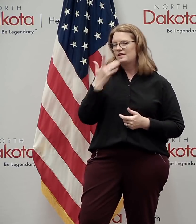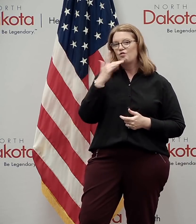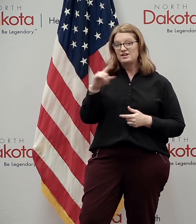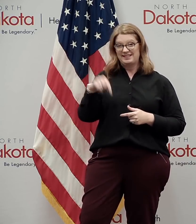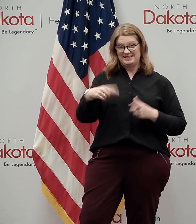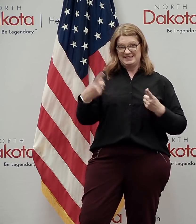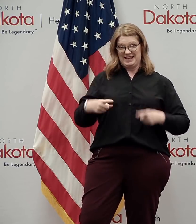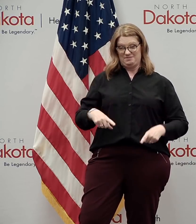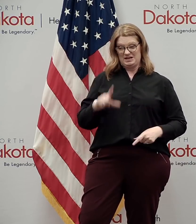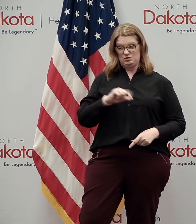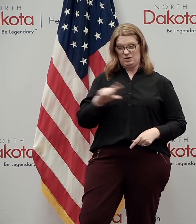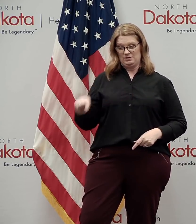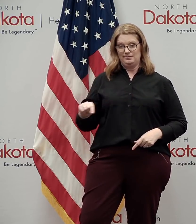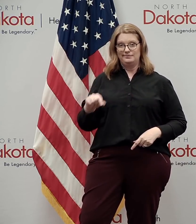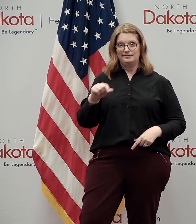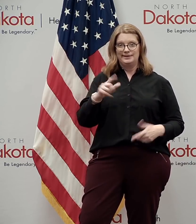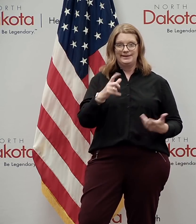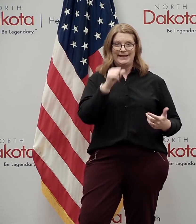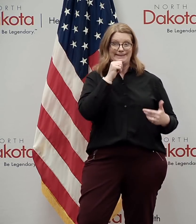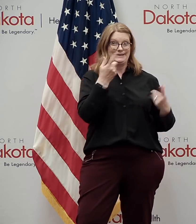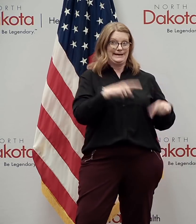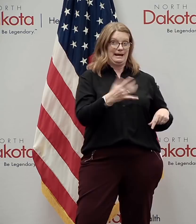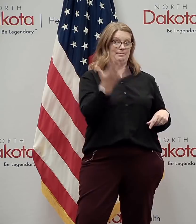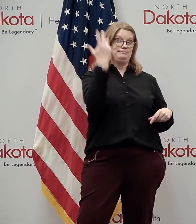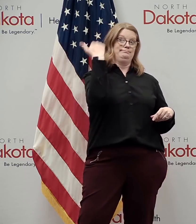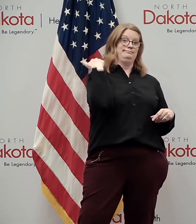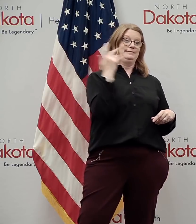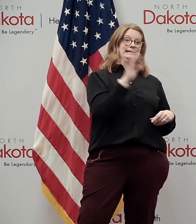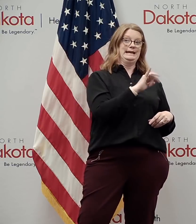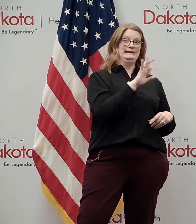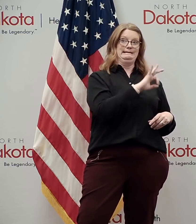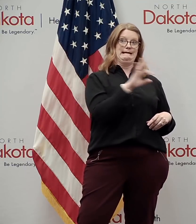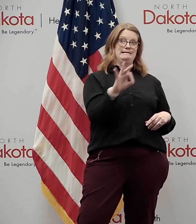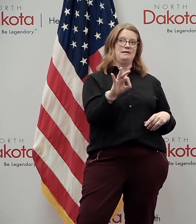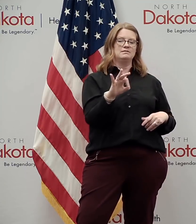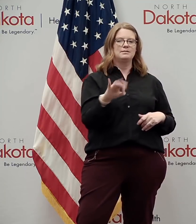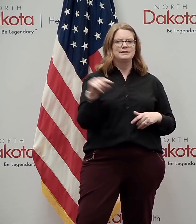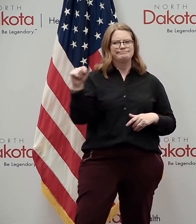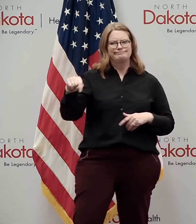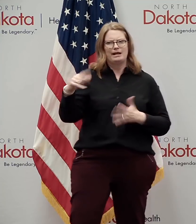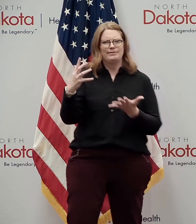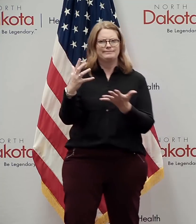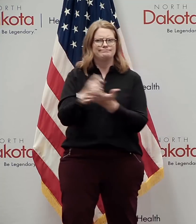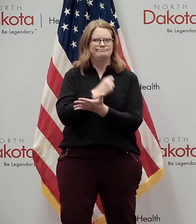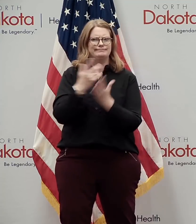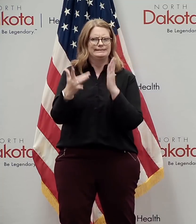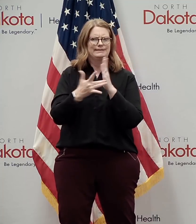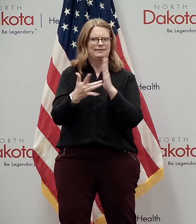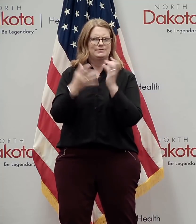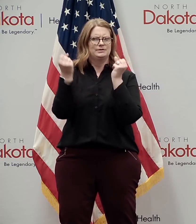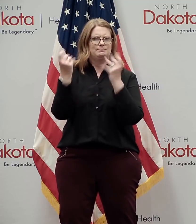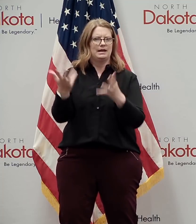2020 and not 1999, with globalization, but without the technology to do what we're doing.